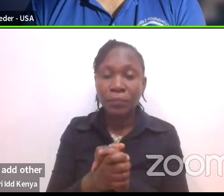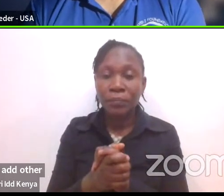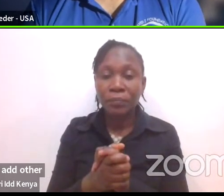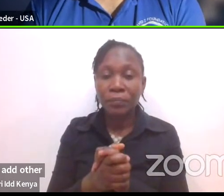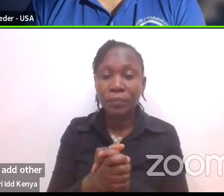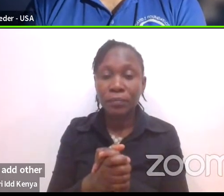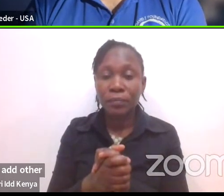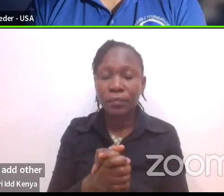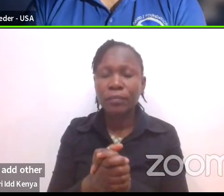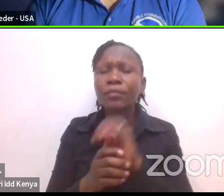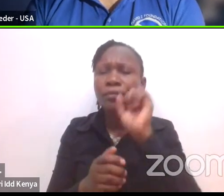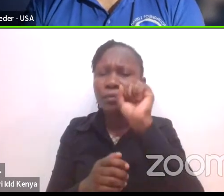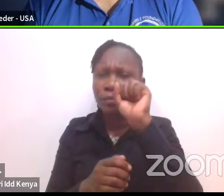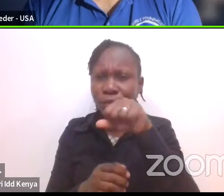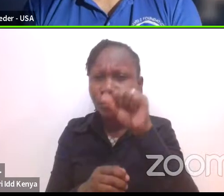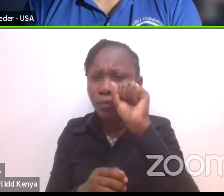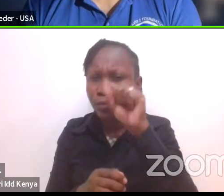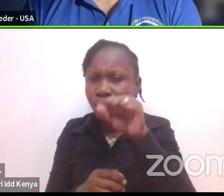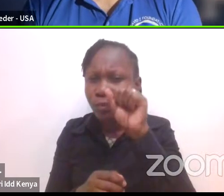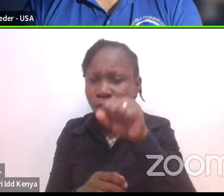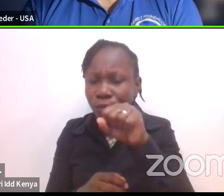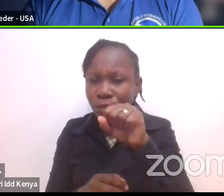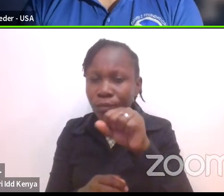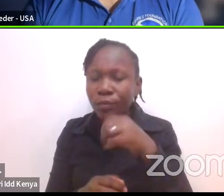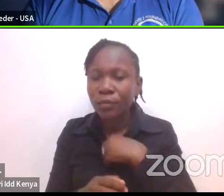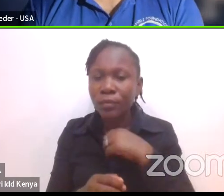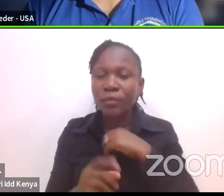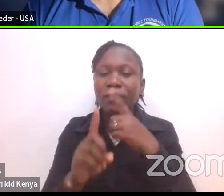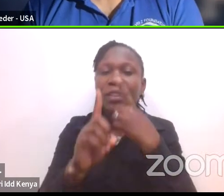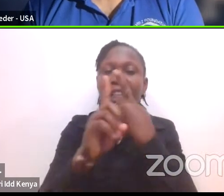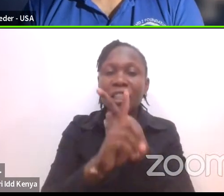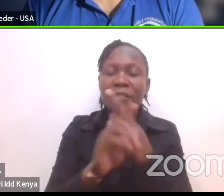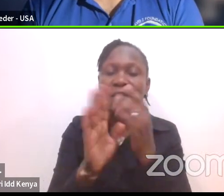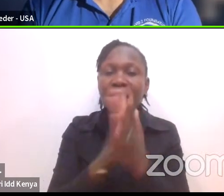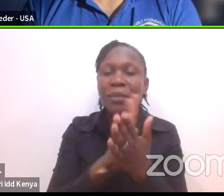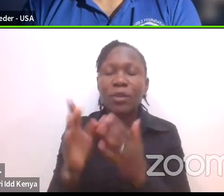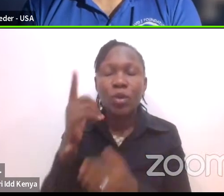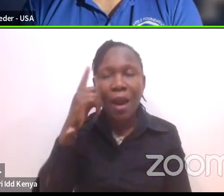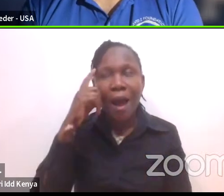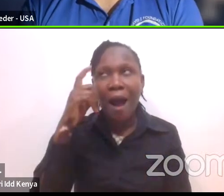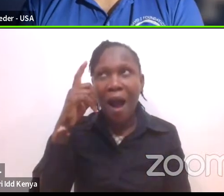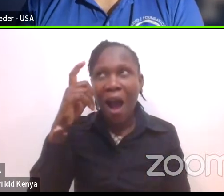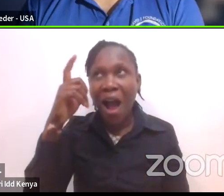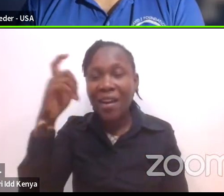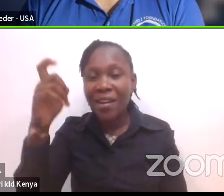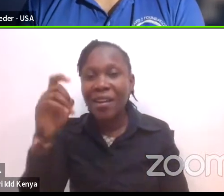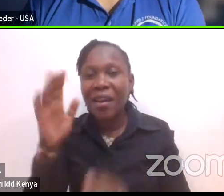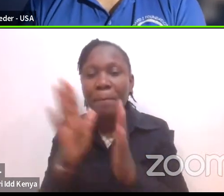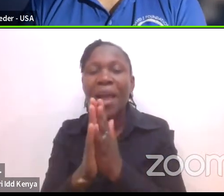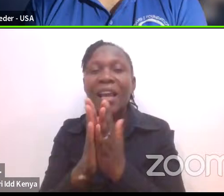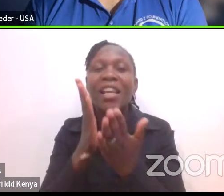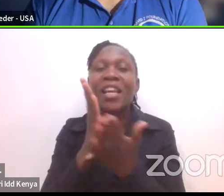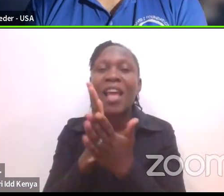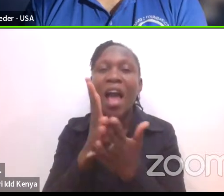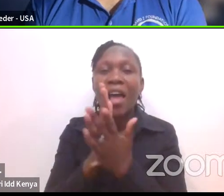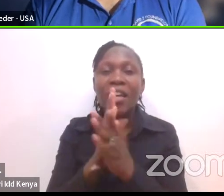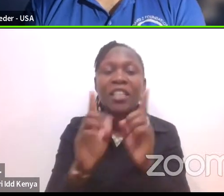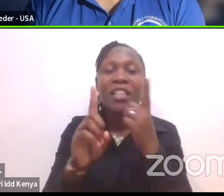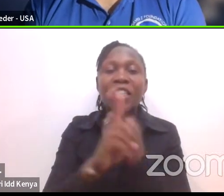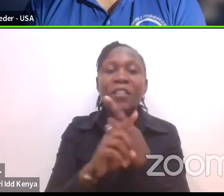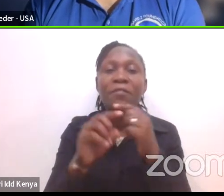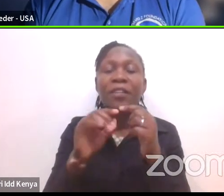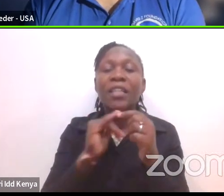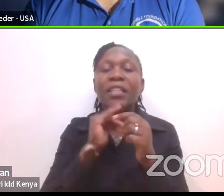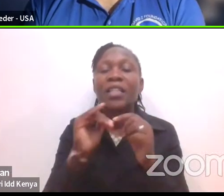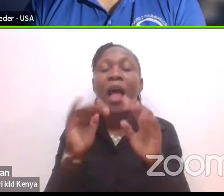to mind is that the distance between dreams and reality is how. So we can give